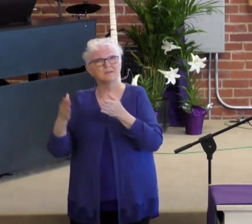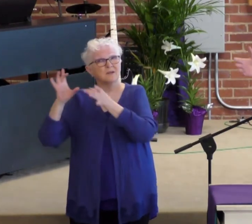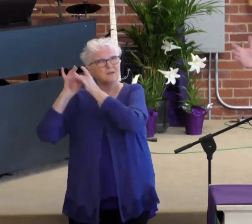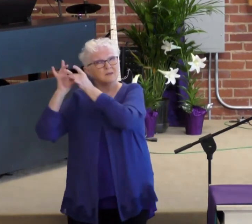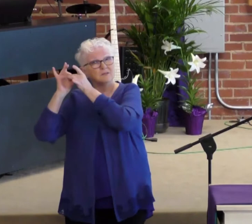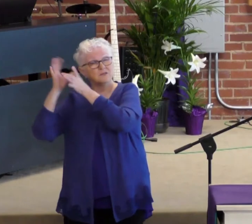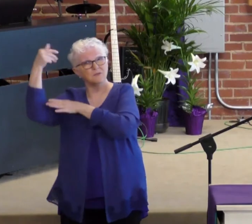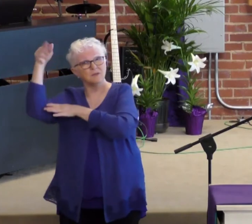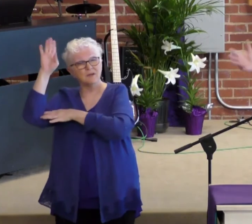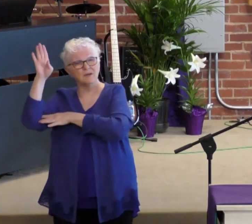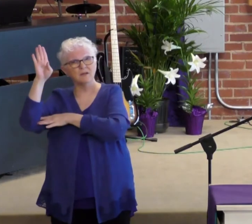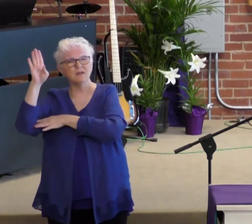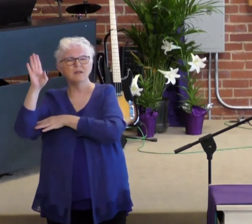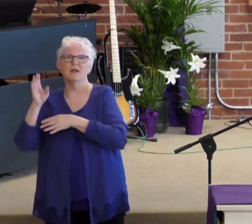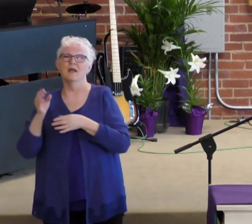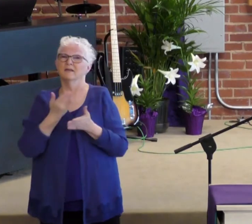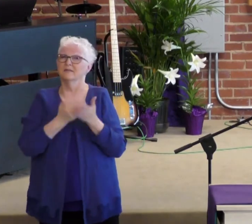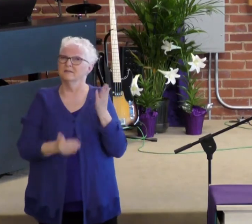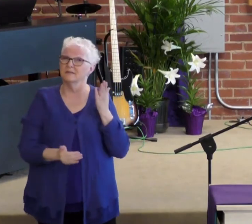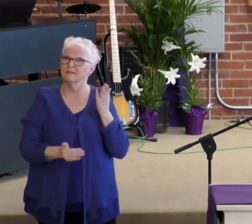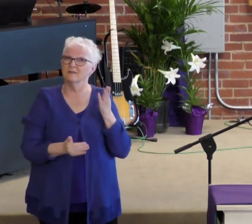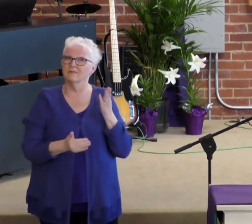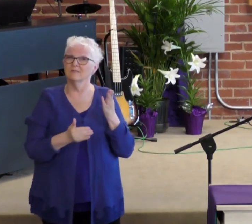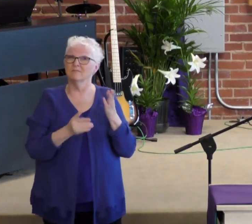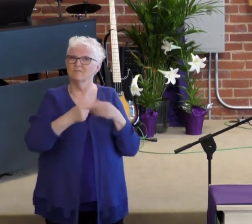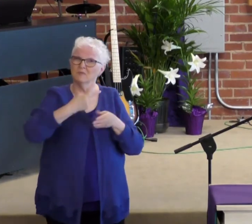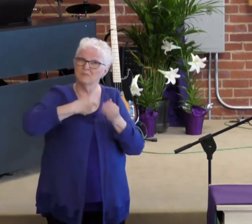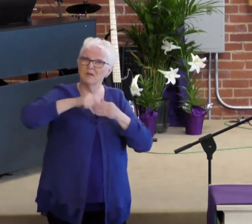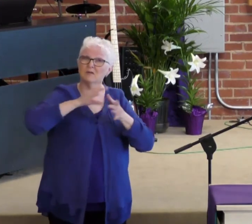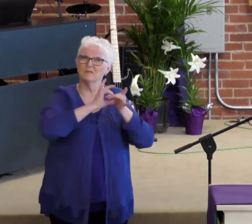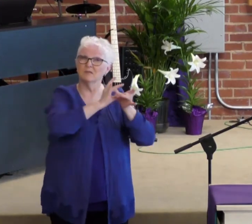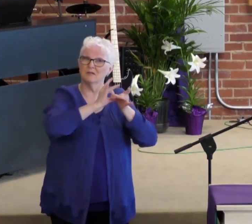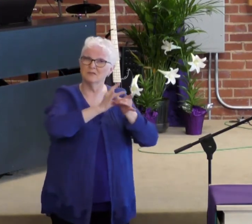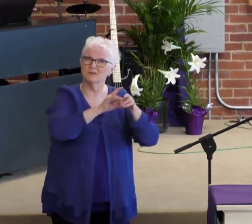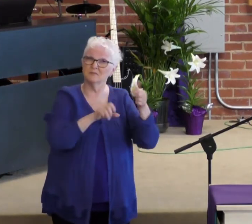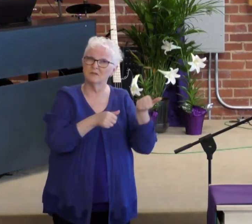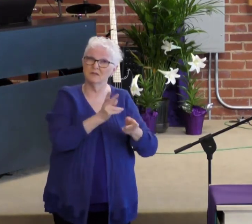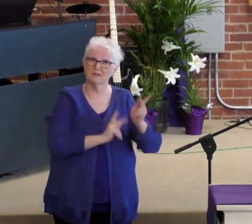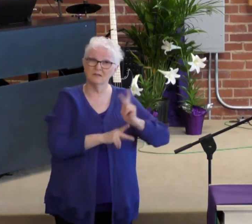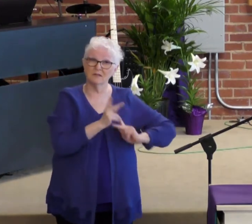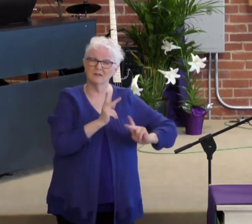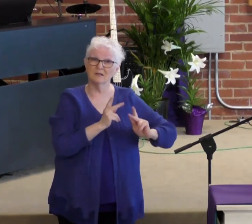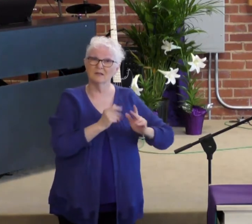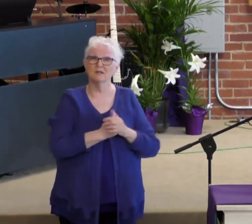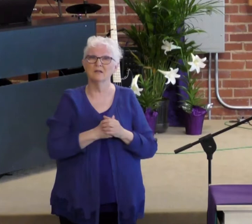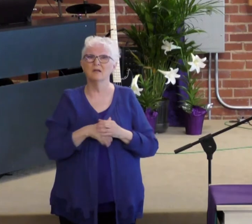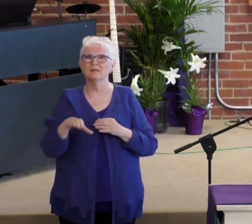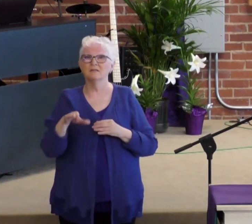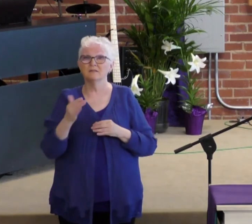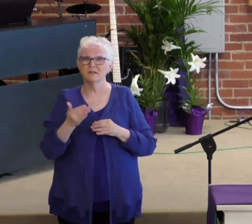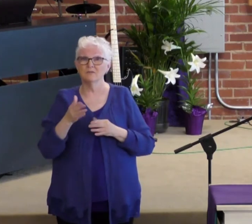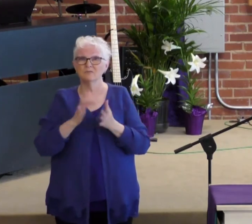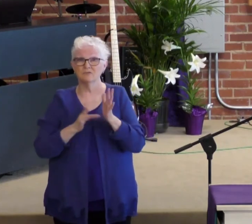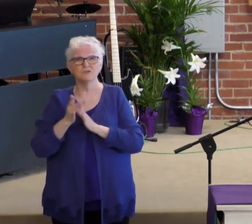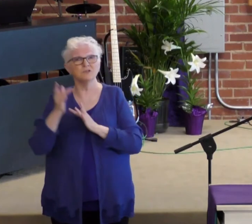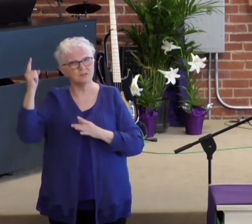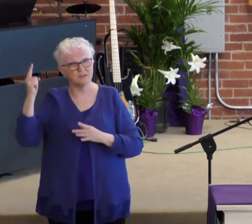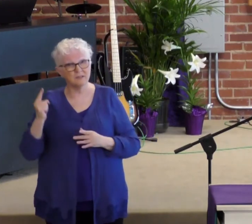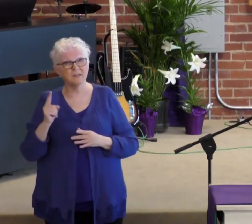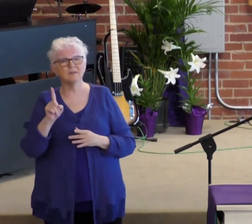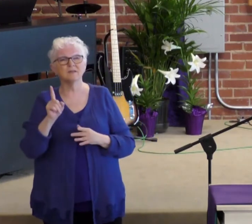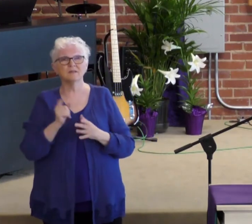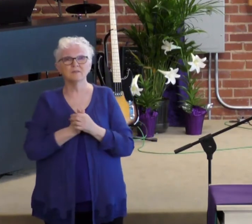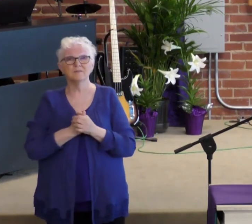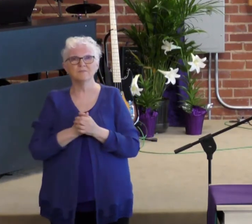our relationship to others around us. And so then, as Jesus came along, the